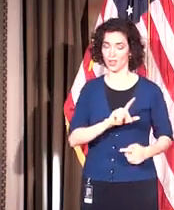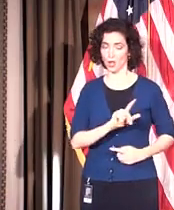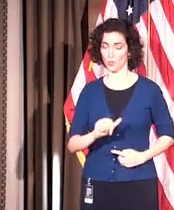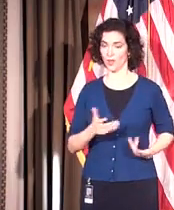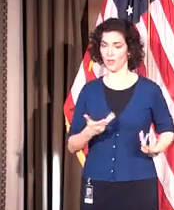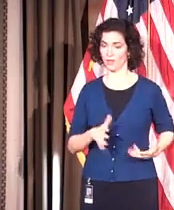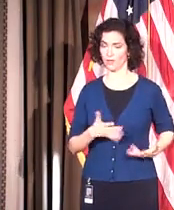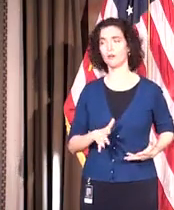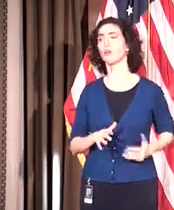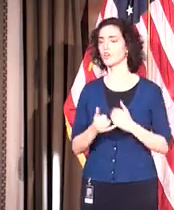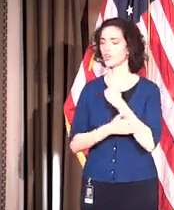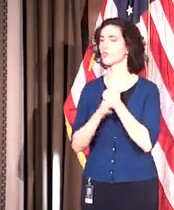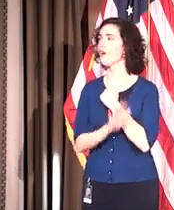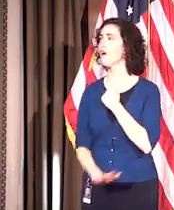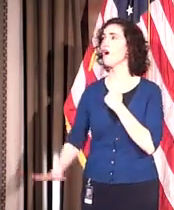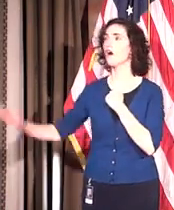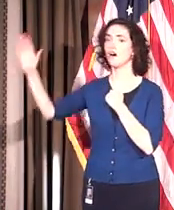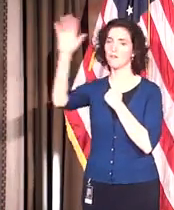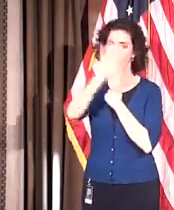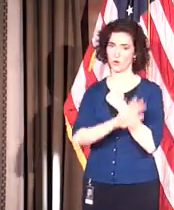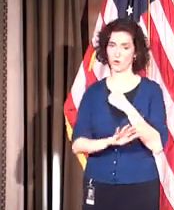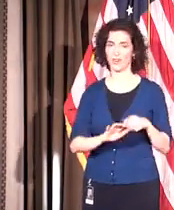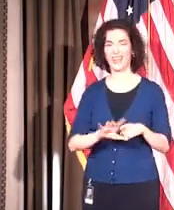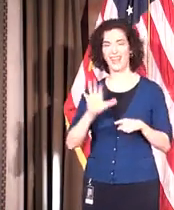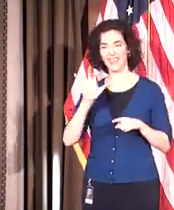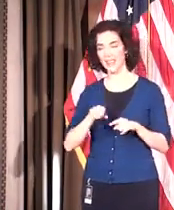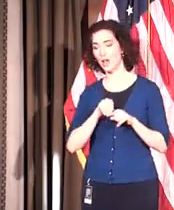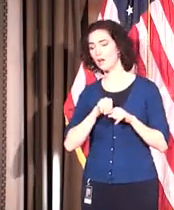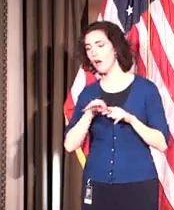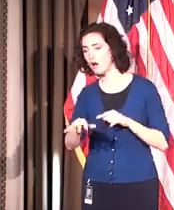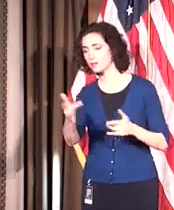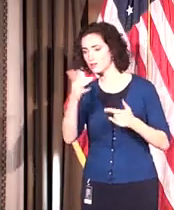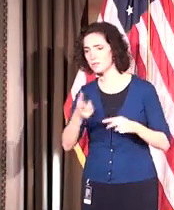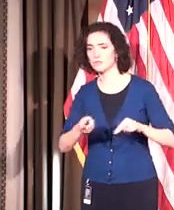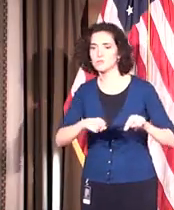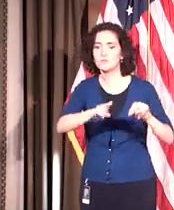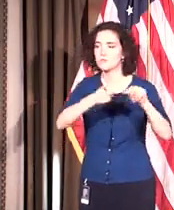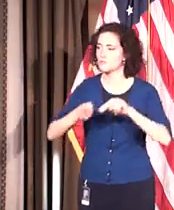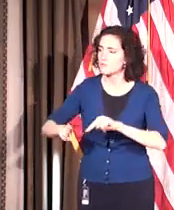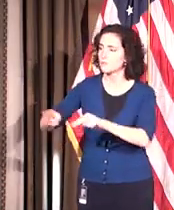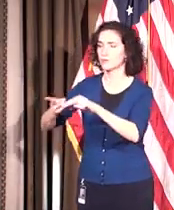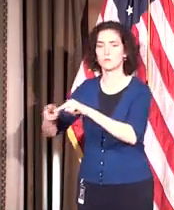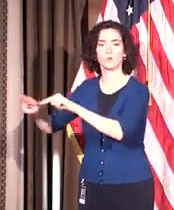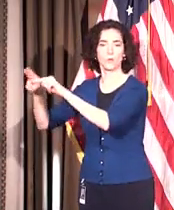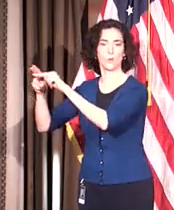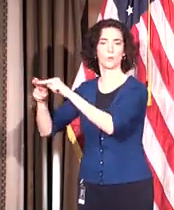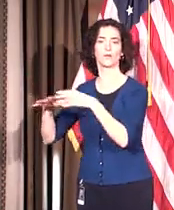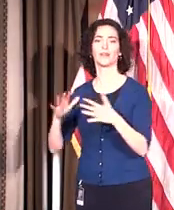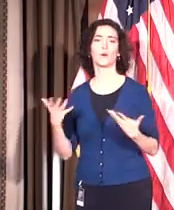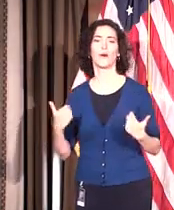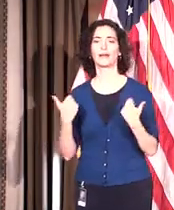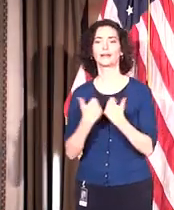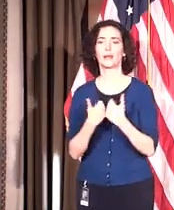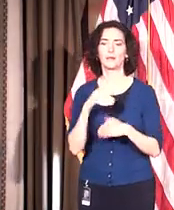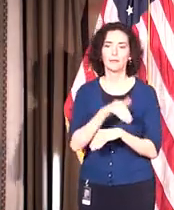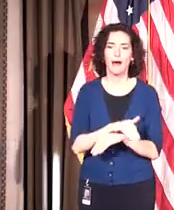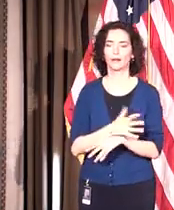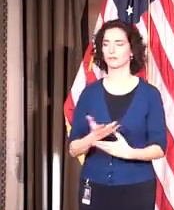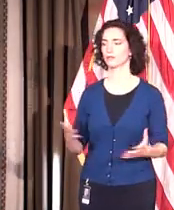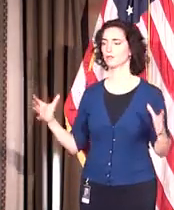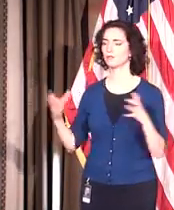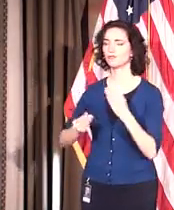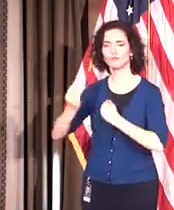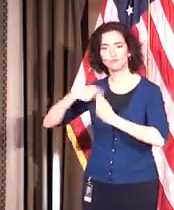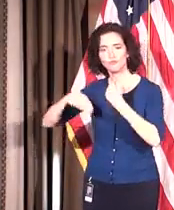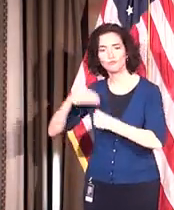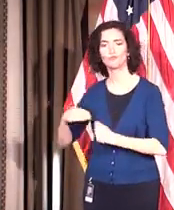country. And these are driving cases all over the country. These are things like game nights, dinner parties, weddings,